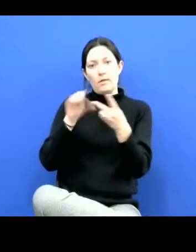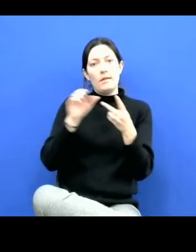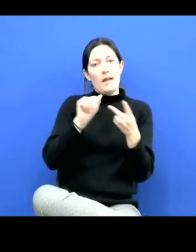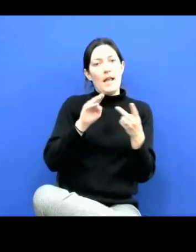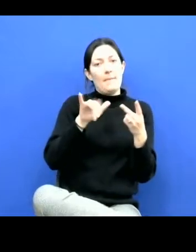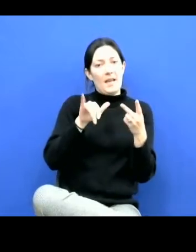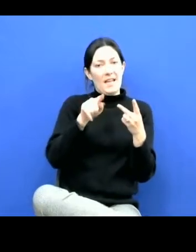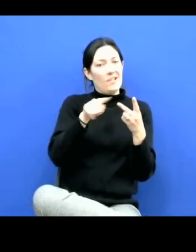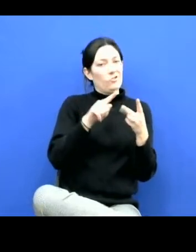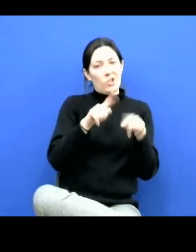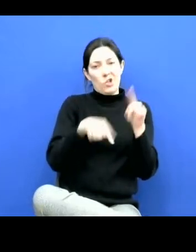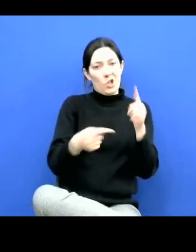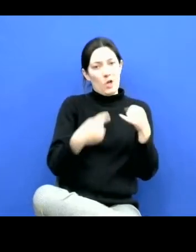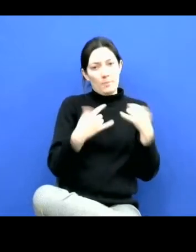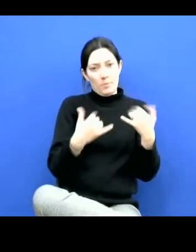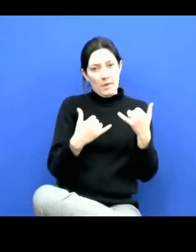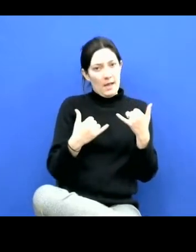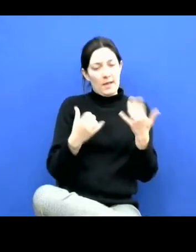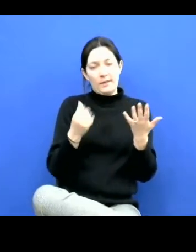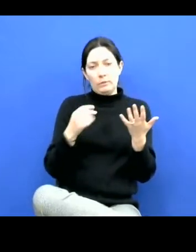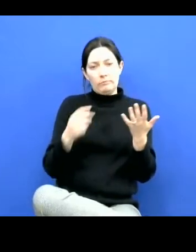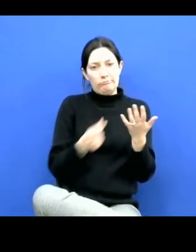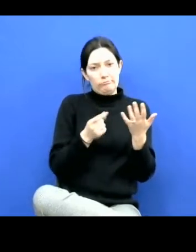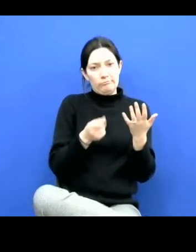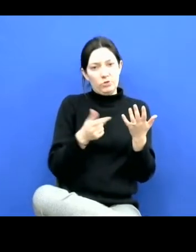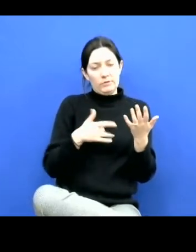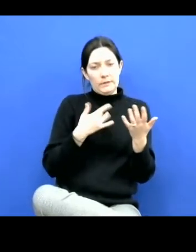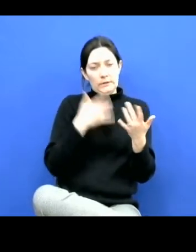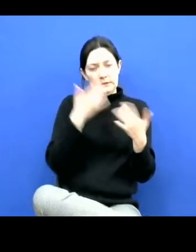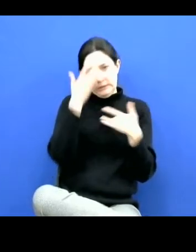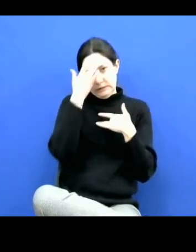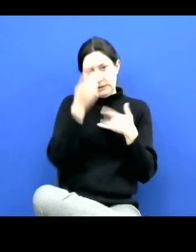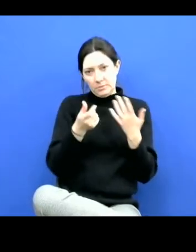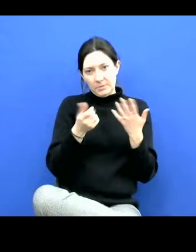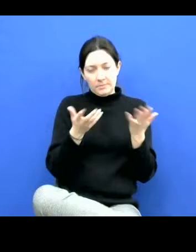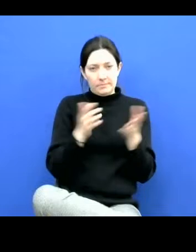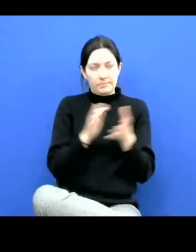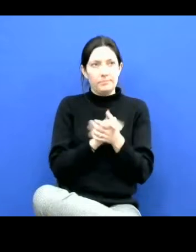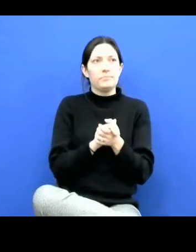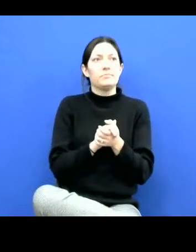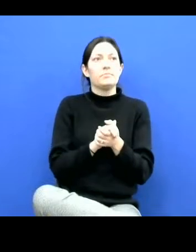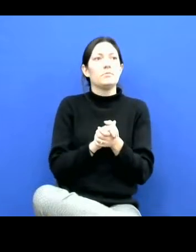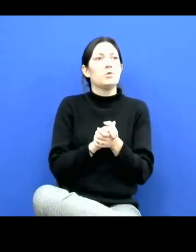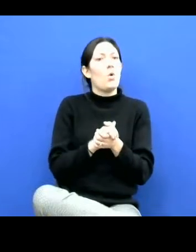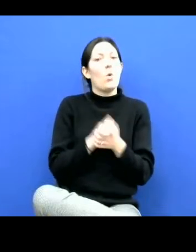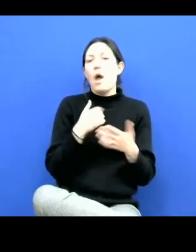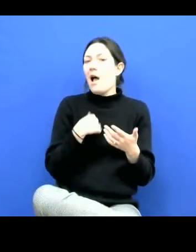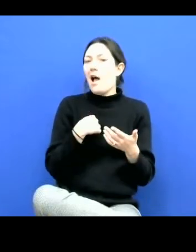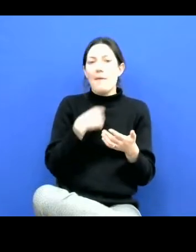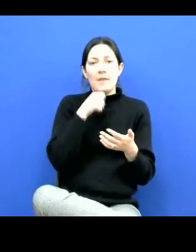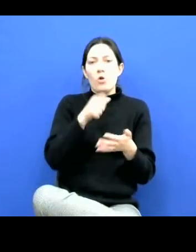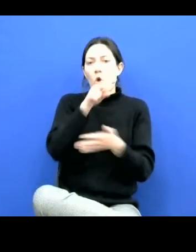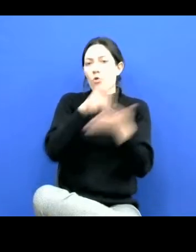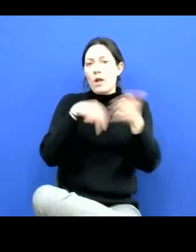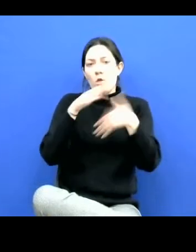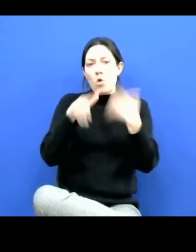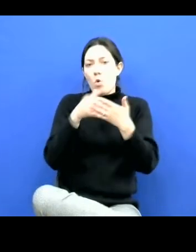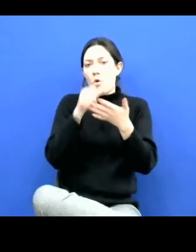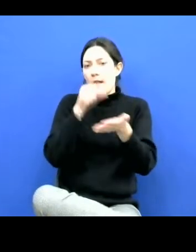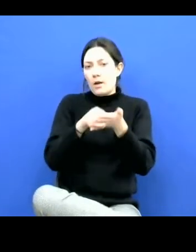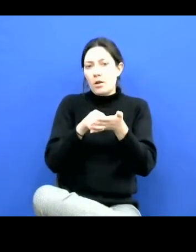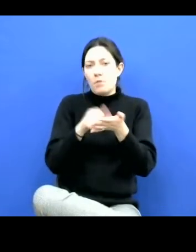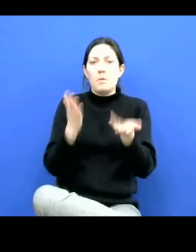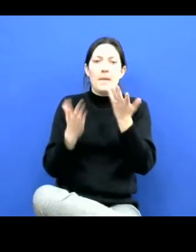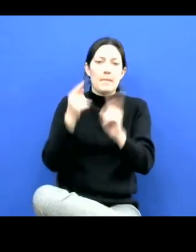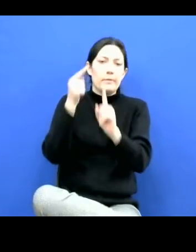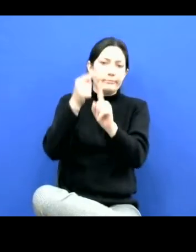and she wasn't able to make it, feeling under the weather. I'm not going to take the time to read the whole letter, maybe just go through